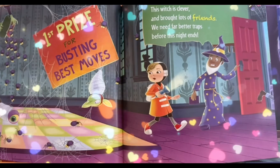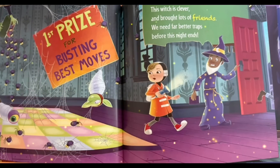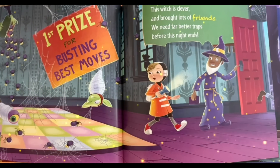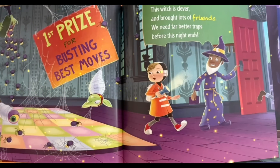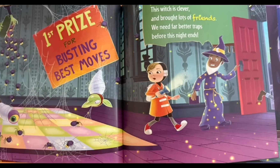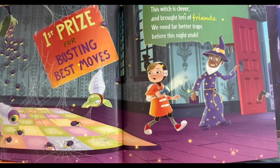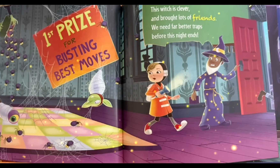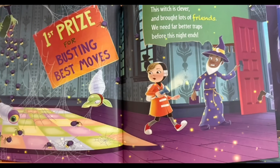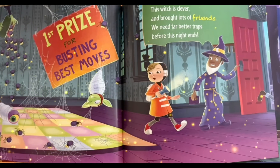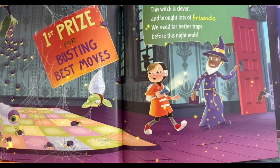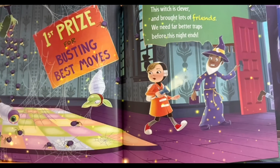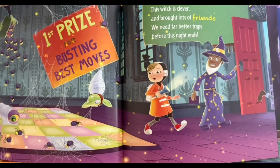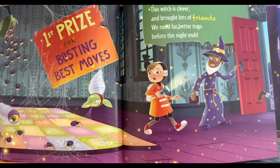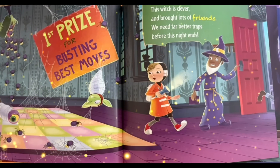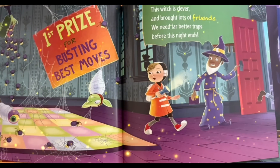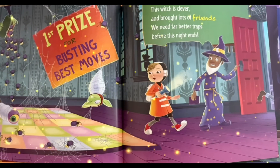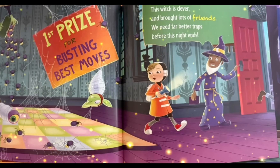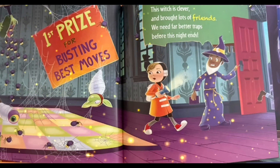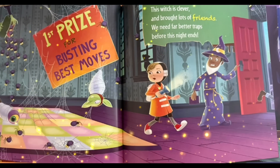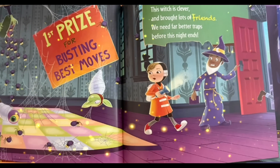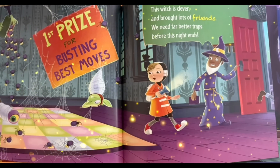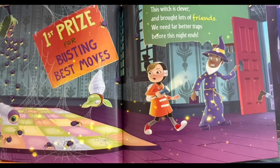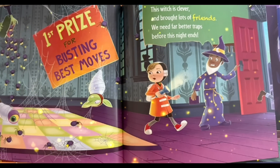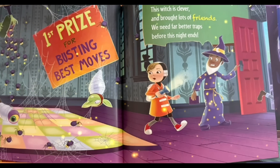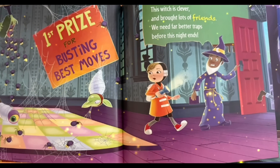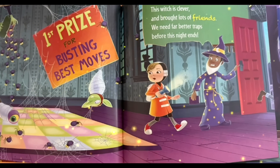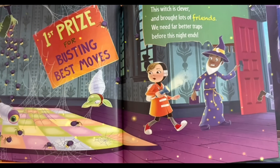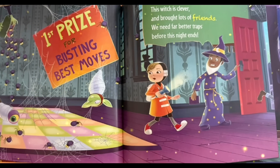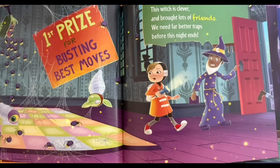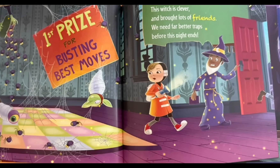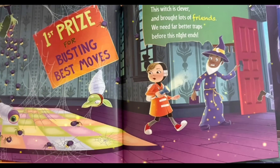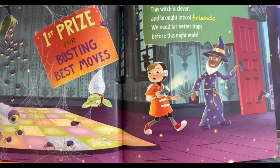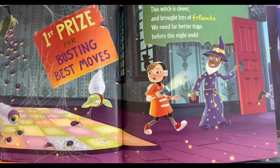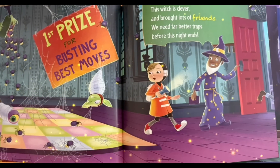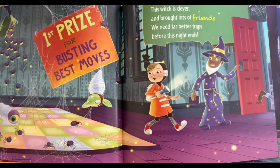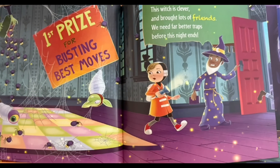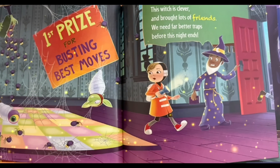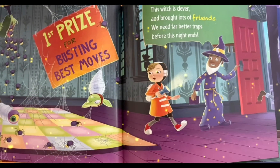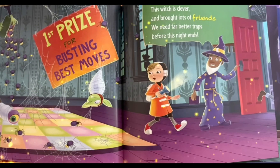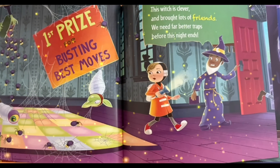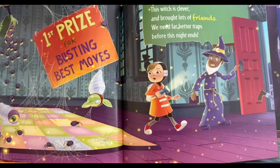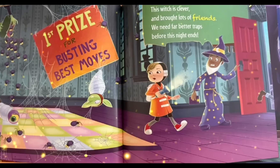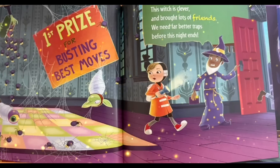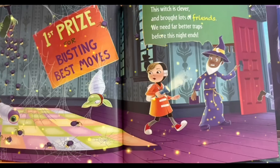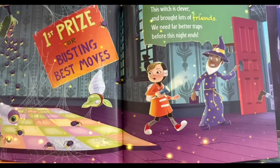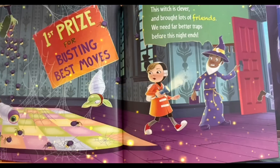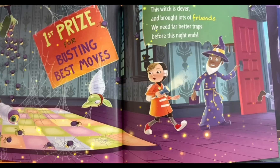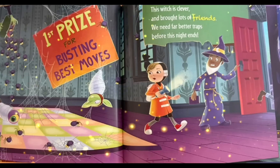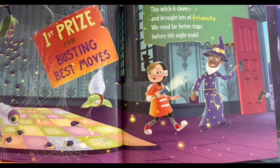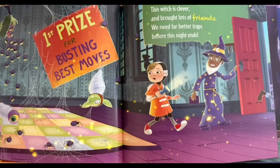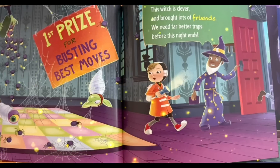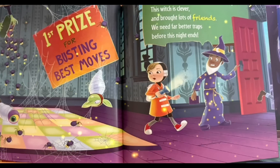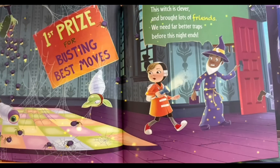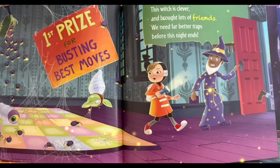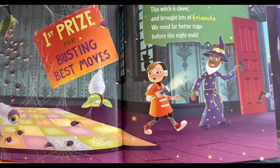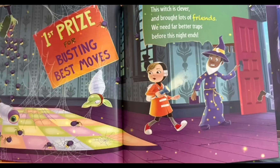This witch is clever and brought lots of friends. We need far better traps